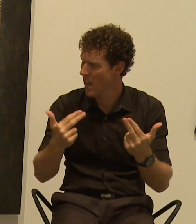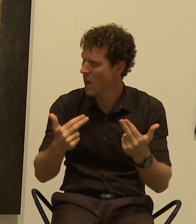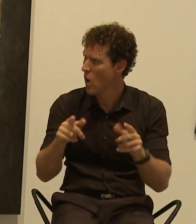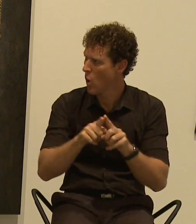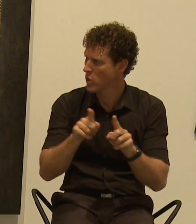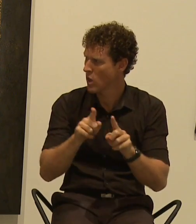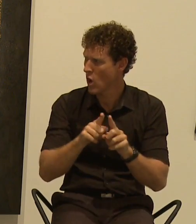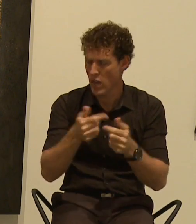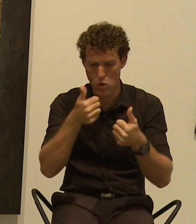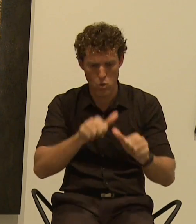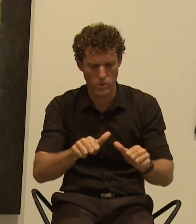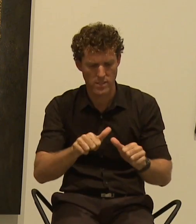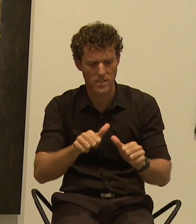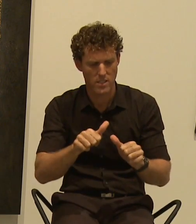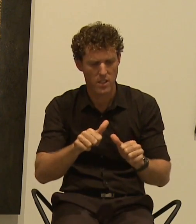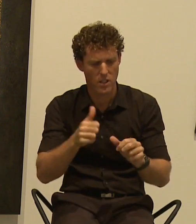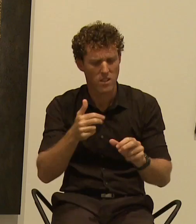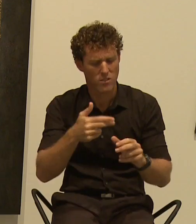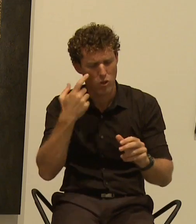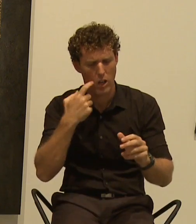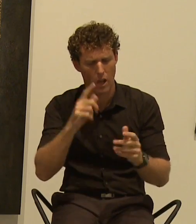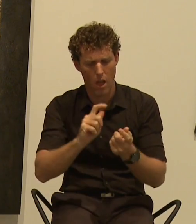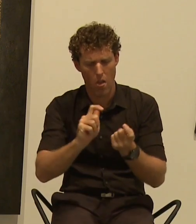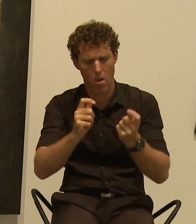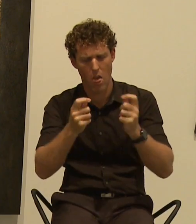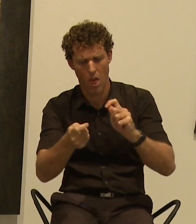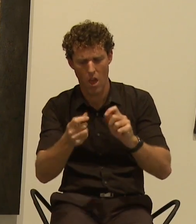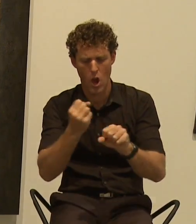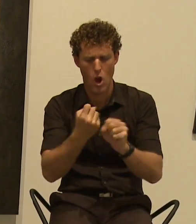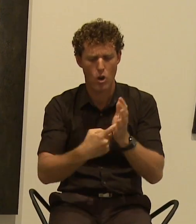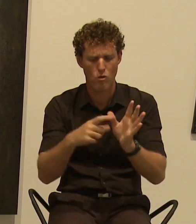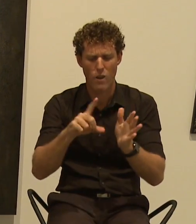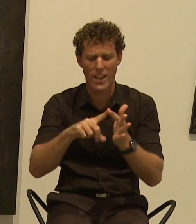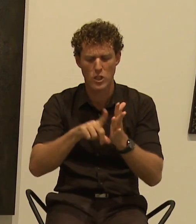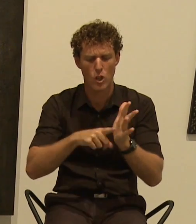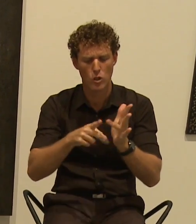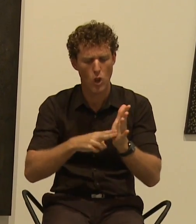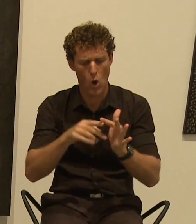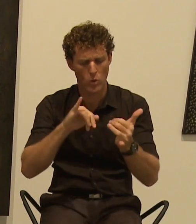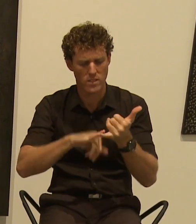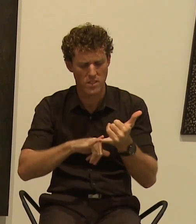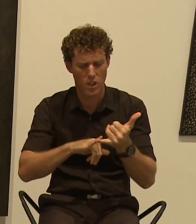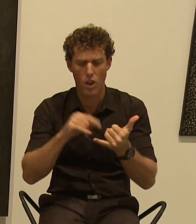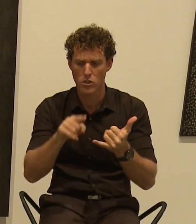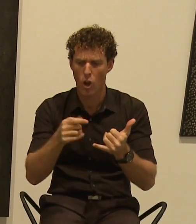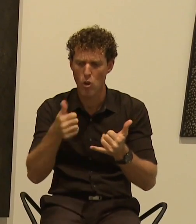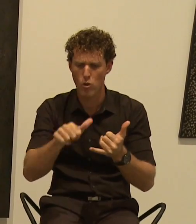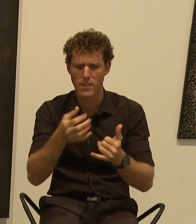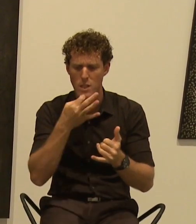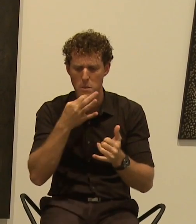body painting for Grace Jones. So I was interested in those, the collaboration